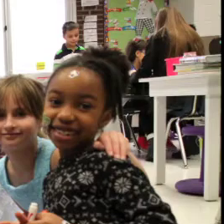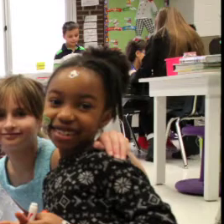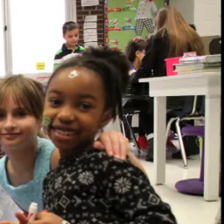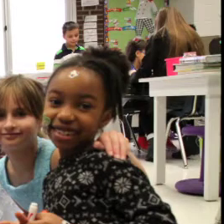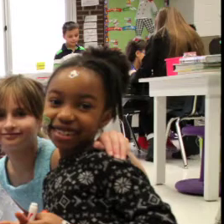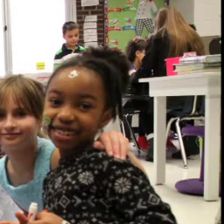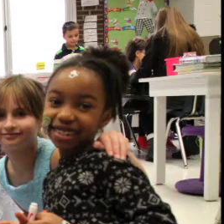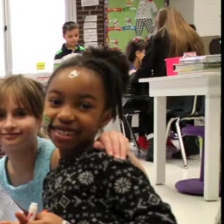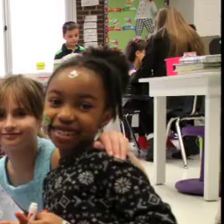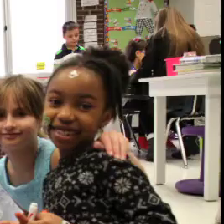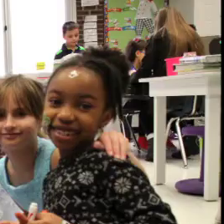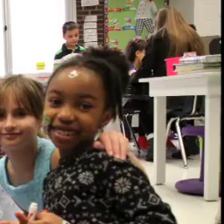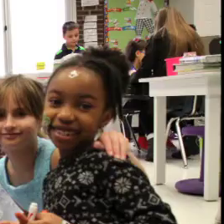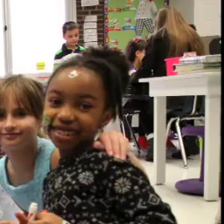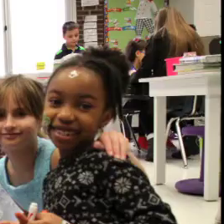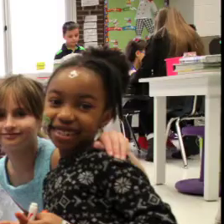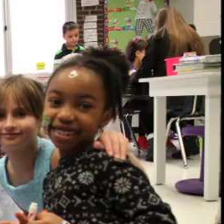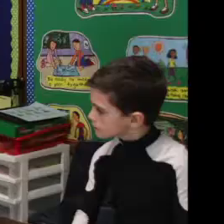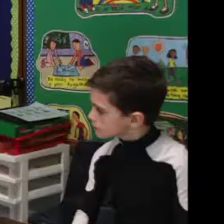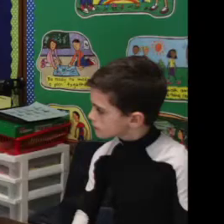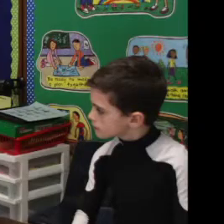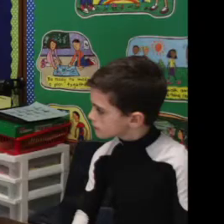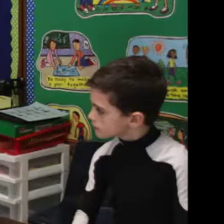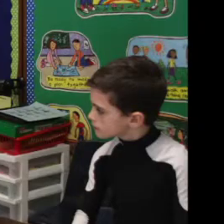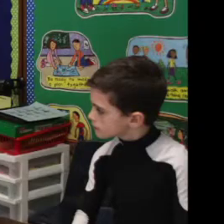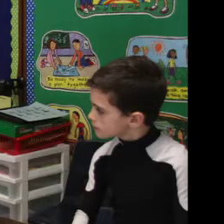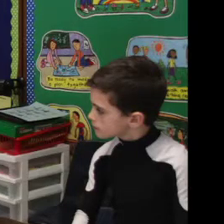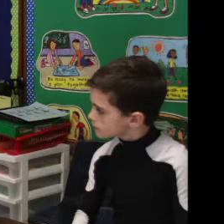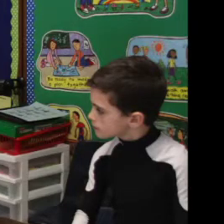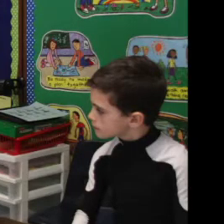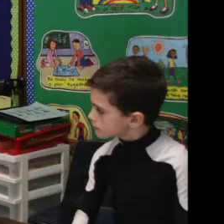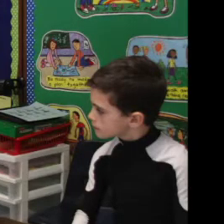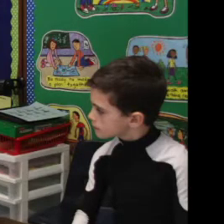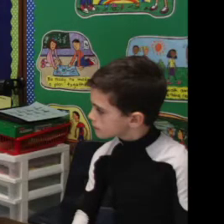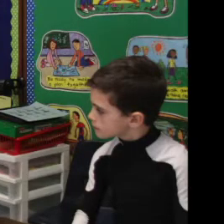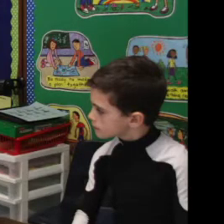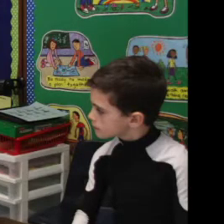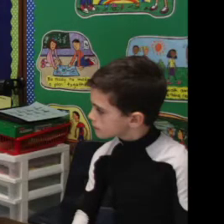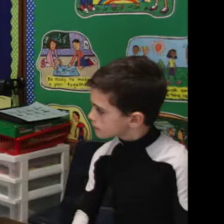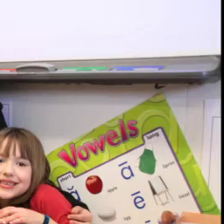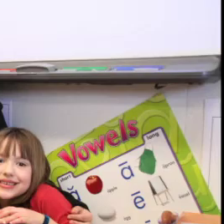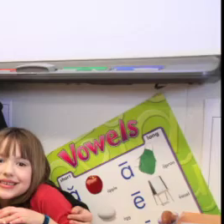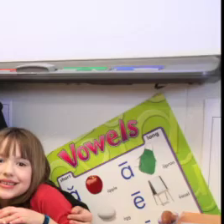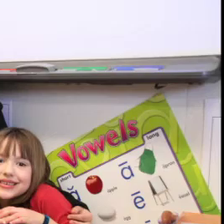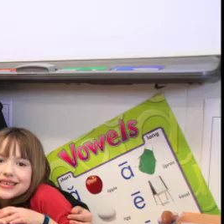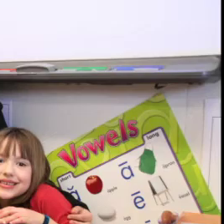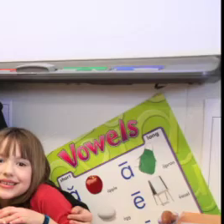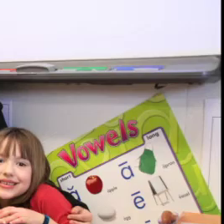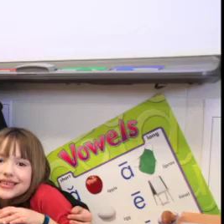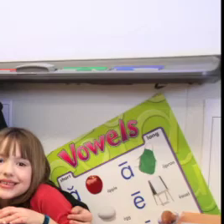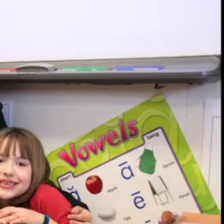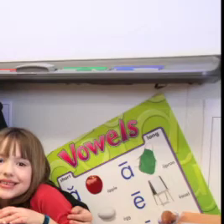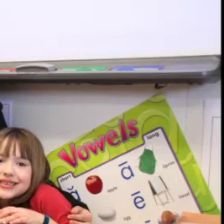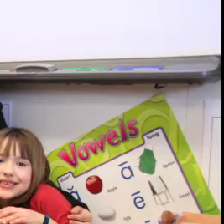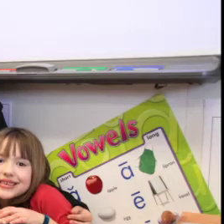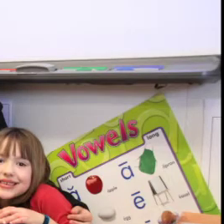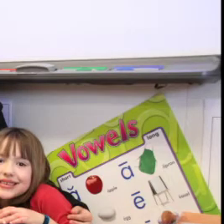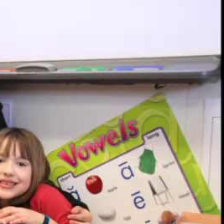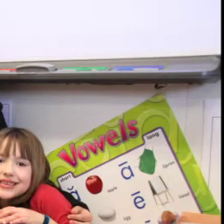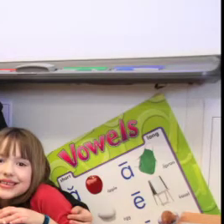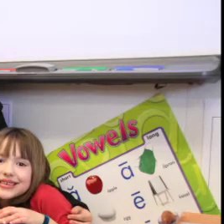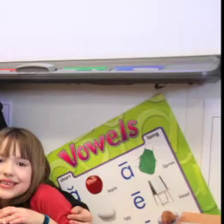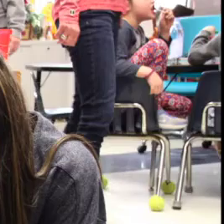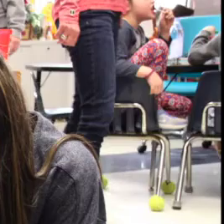we reach out to each other, lean on each other, and find ways to lift each other up in any and